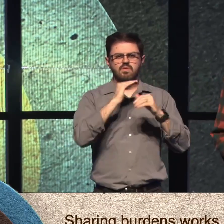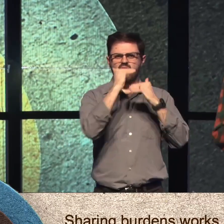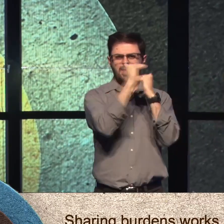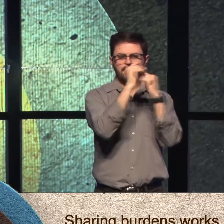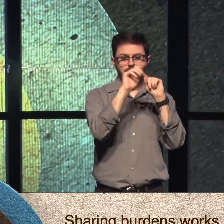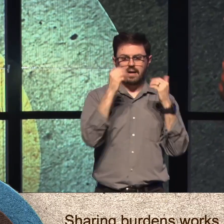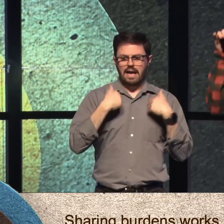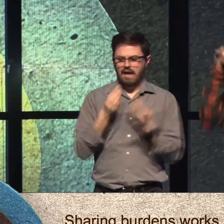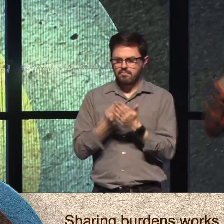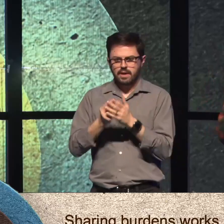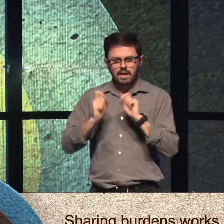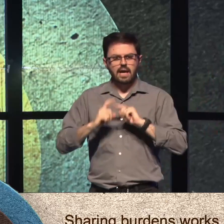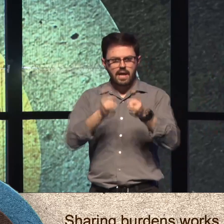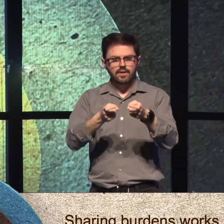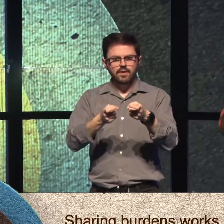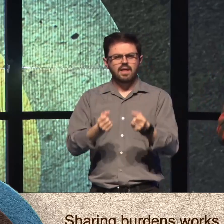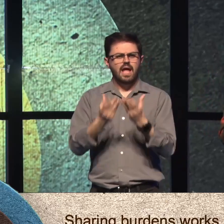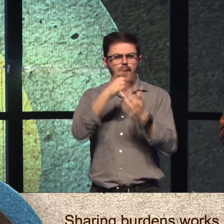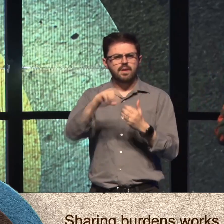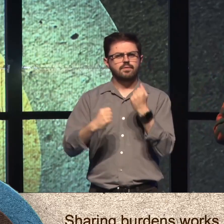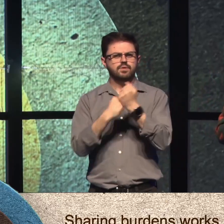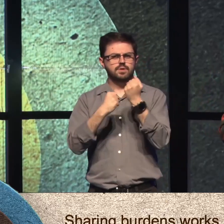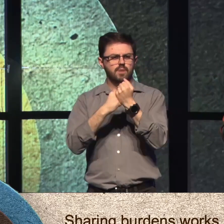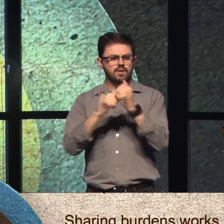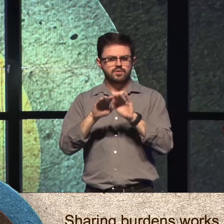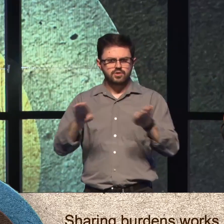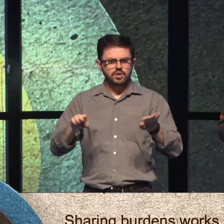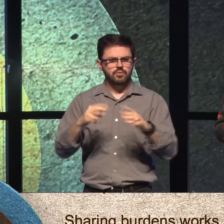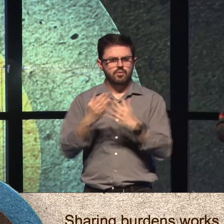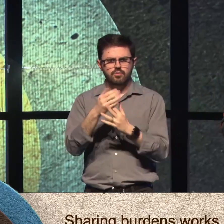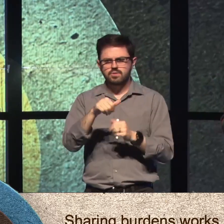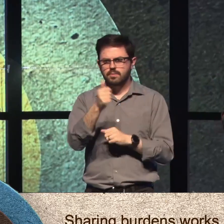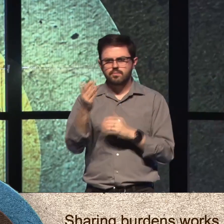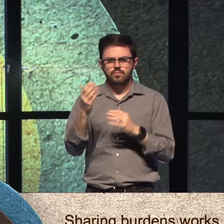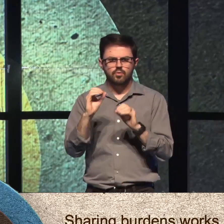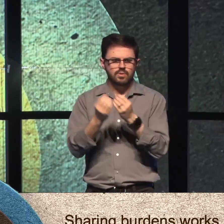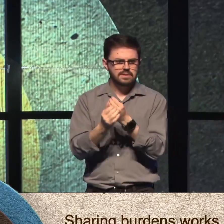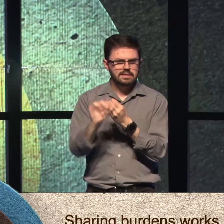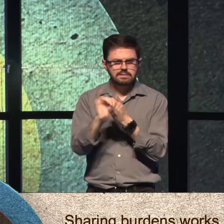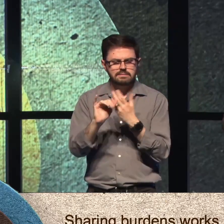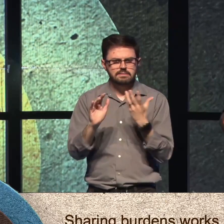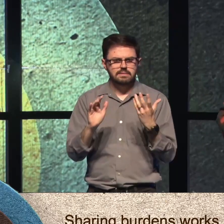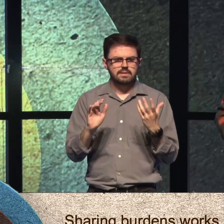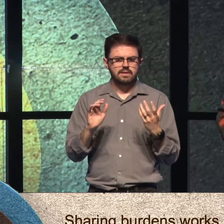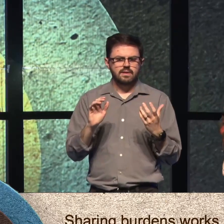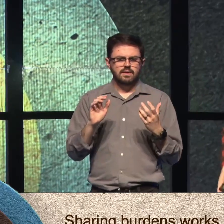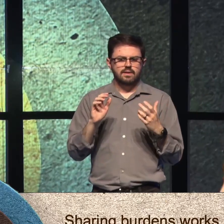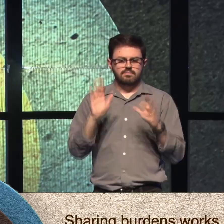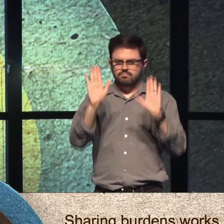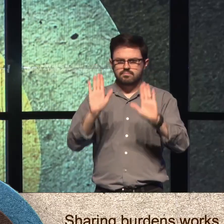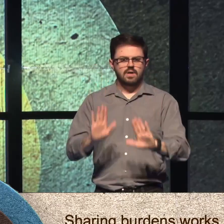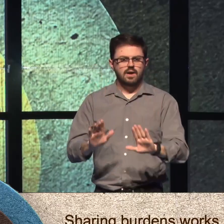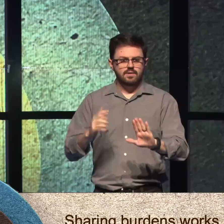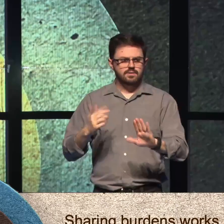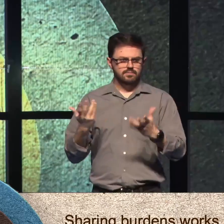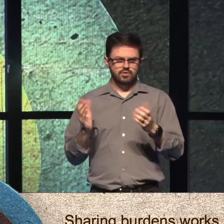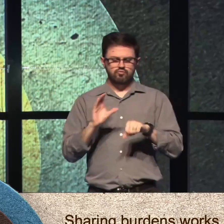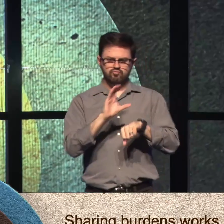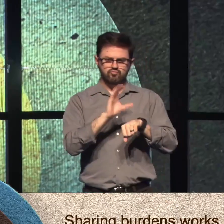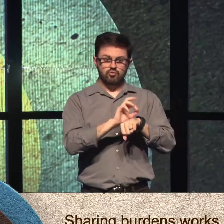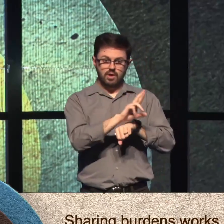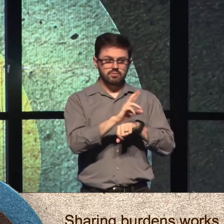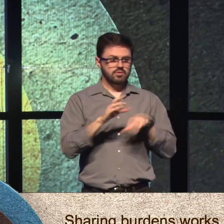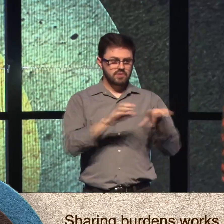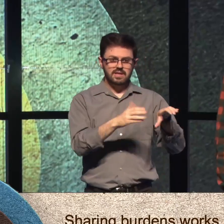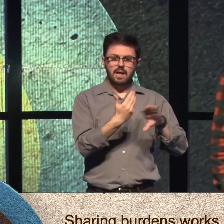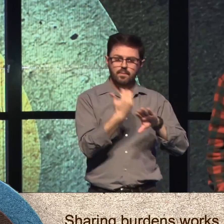sponsor children through like organizations, like World Vision? Yeah, that's awesome. We've done that at times, and I'm going to be honest,